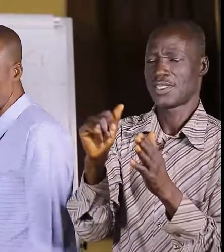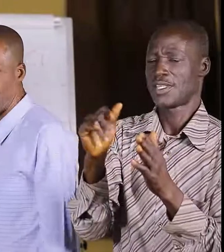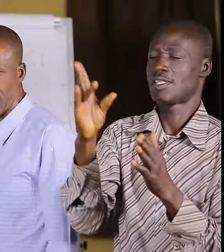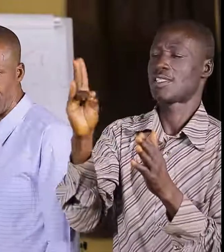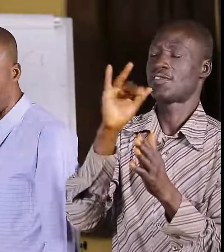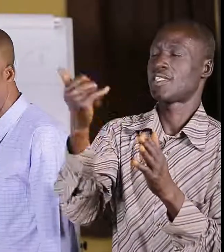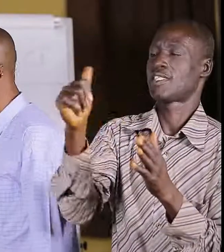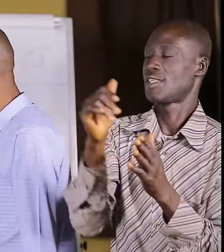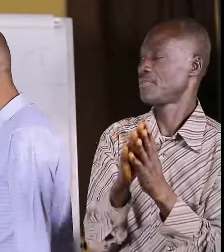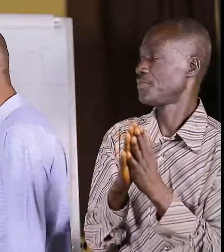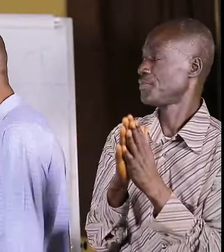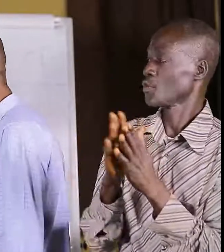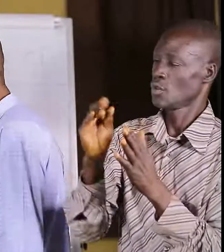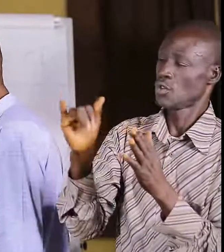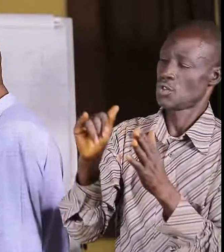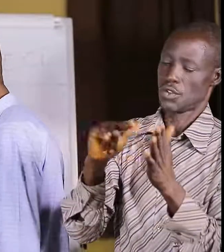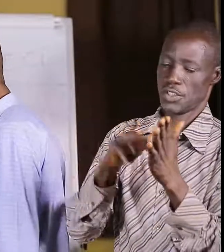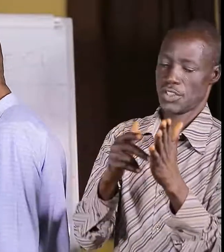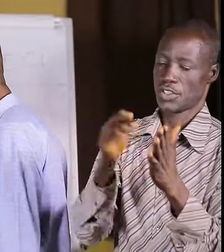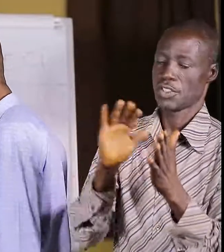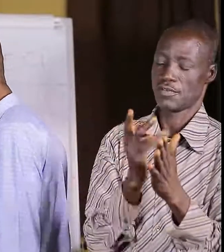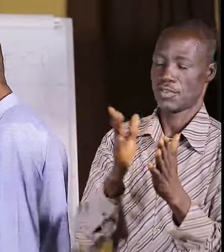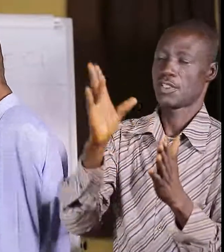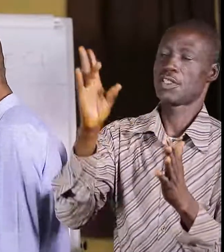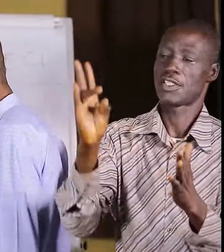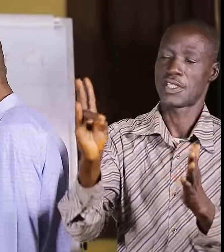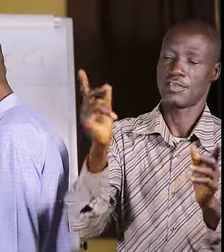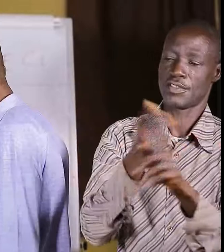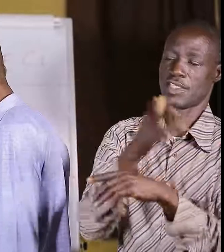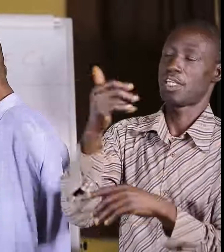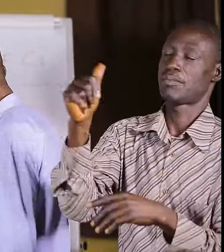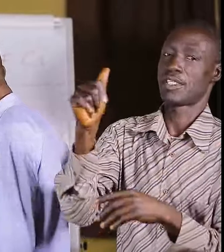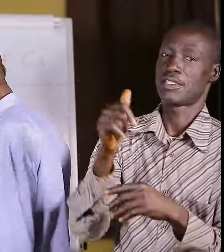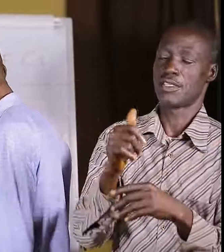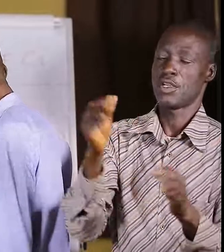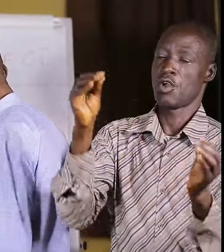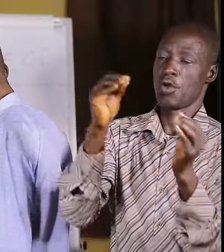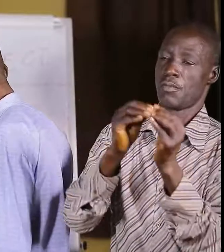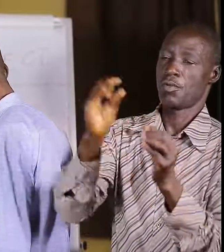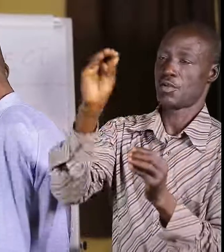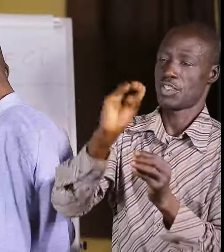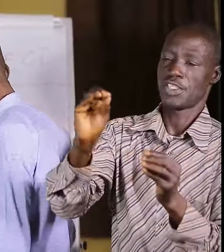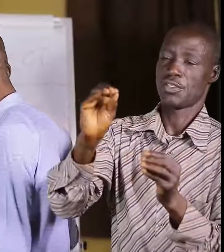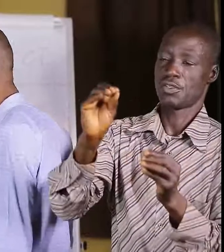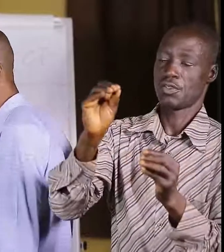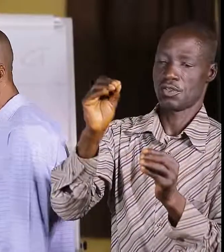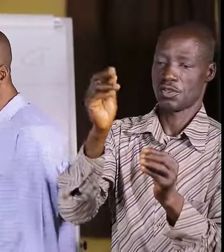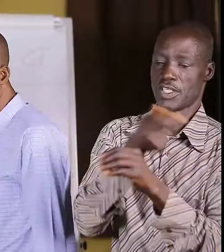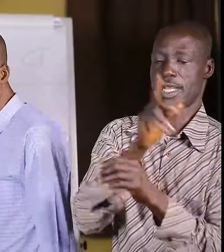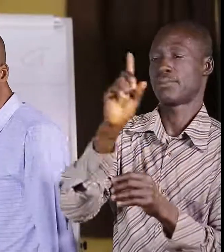7 is my tens. So this gives us 7 times 10 plus 0 times